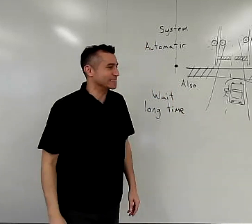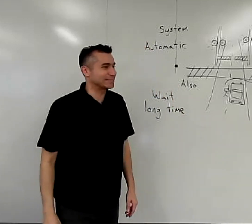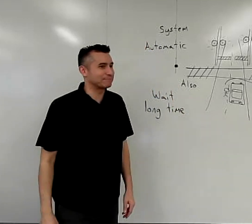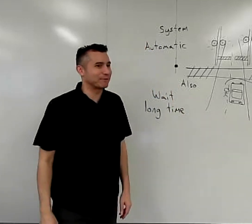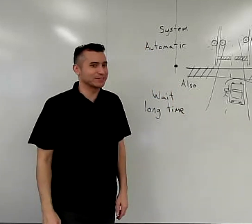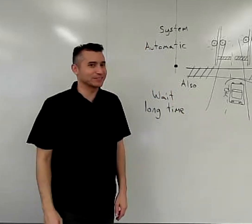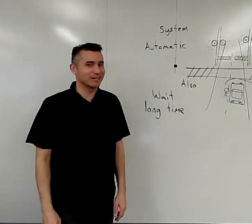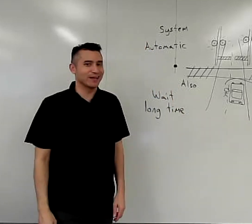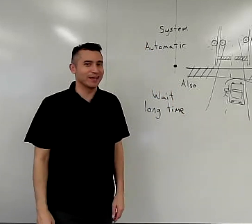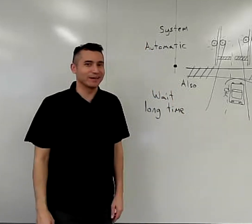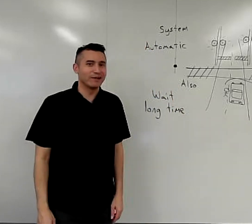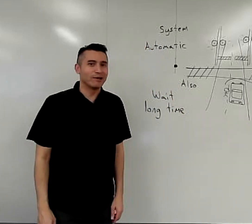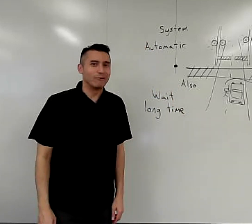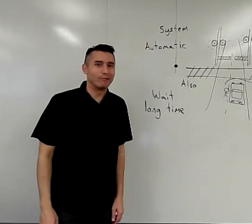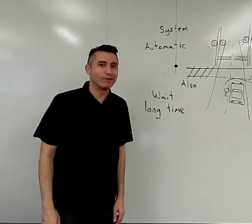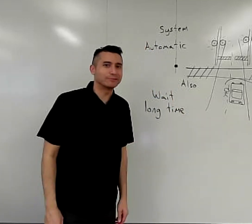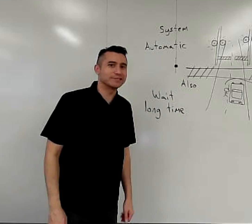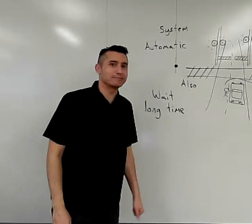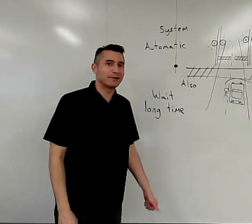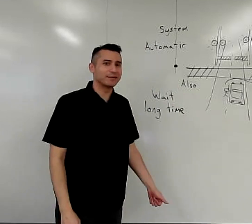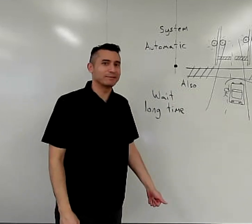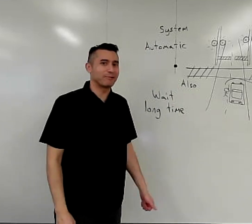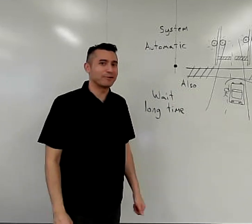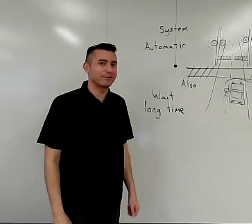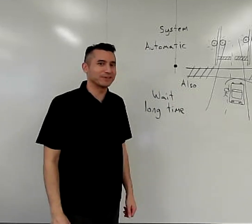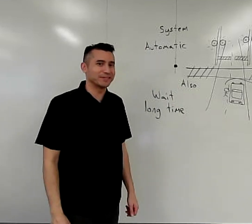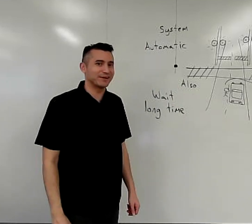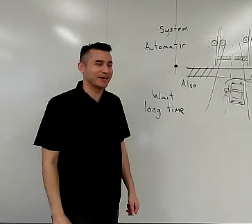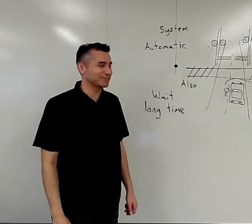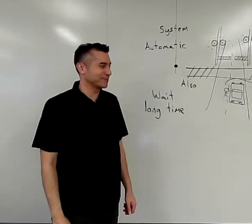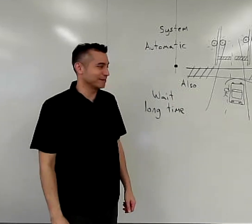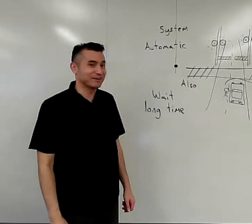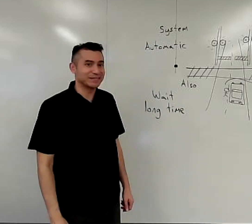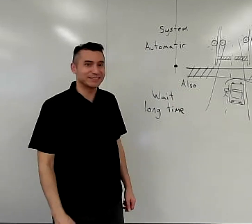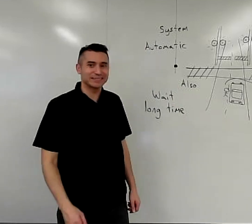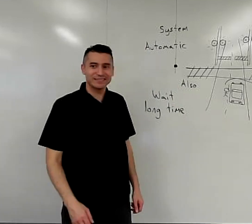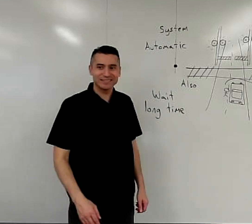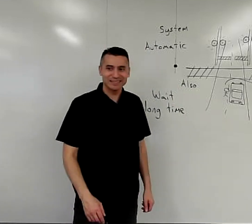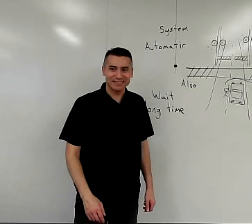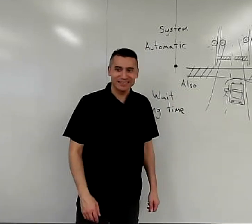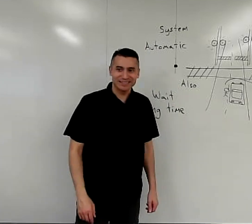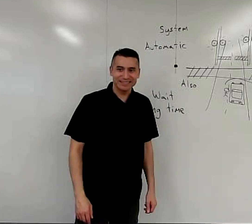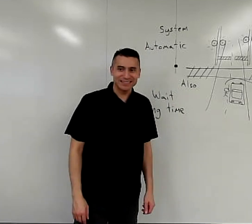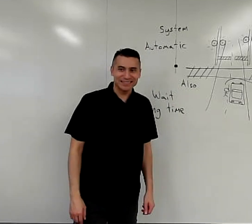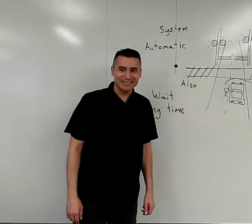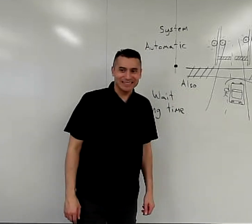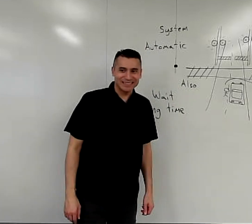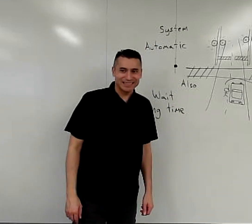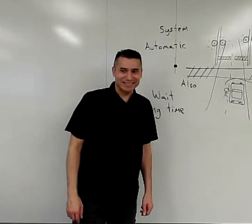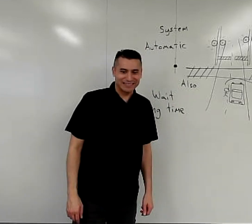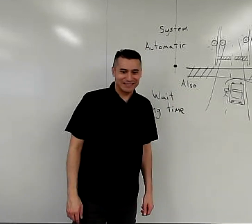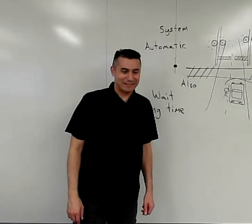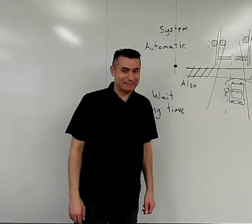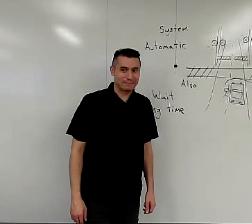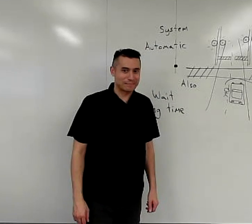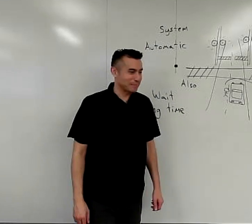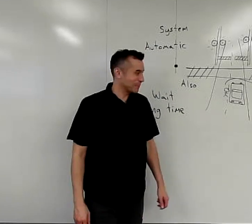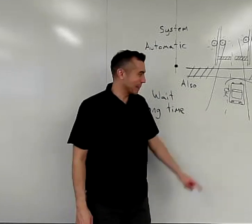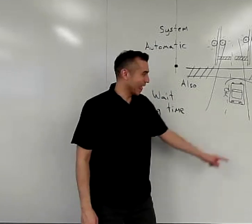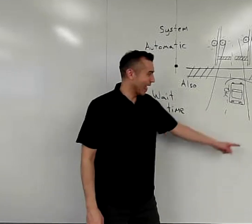us the punchline? What was the punny part of it? Tara has her hand raised. Oh, on the note it says please